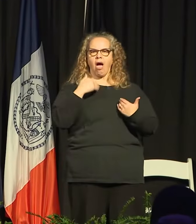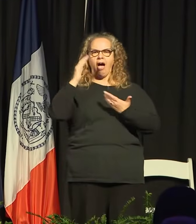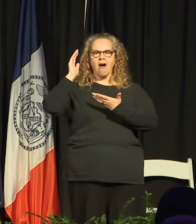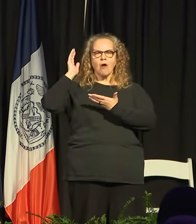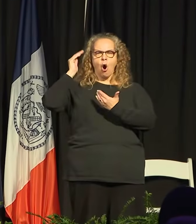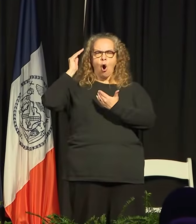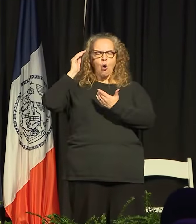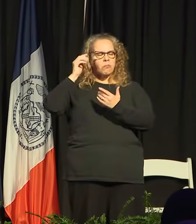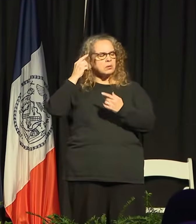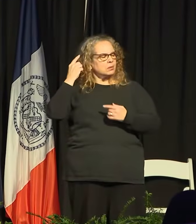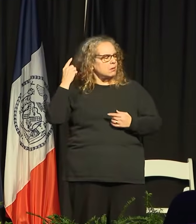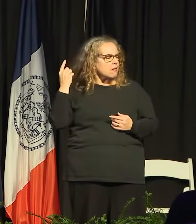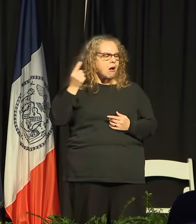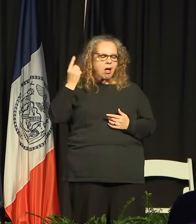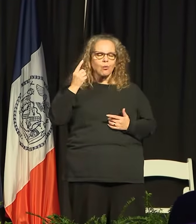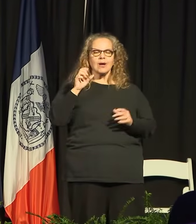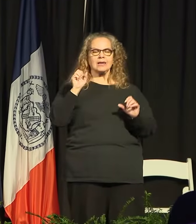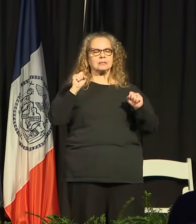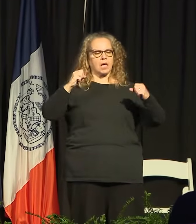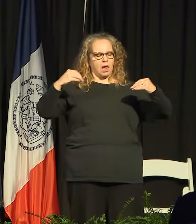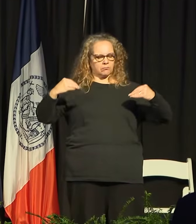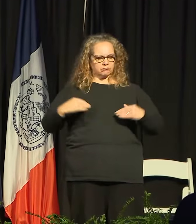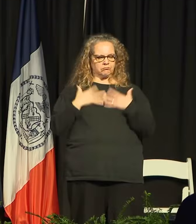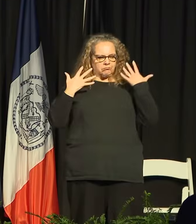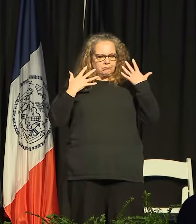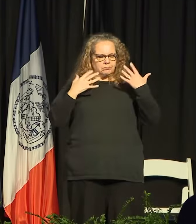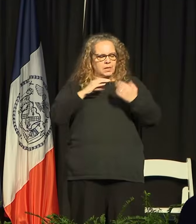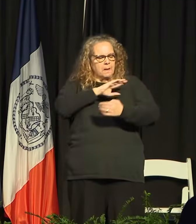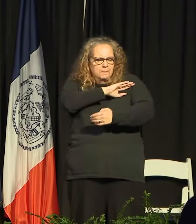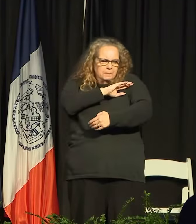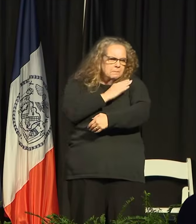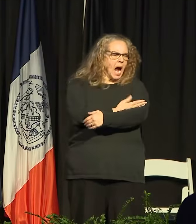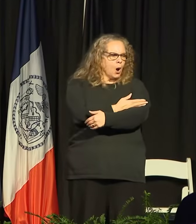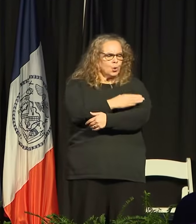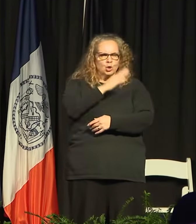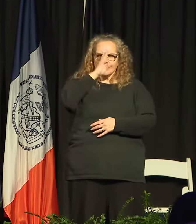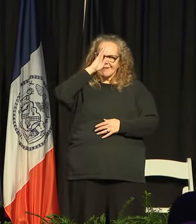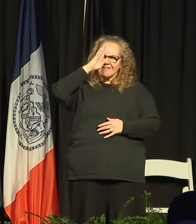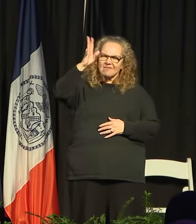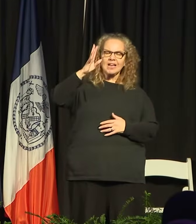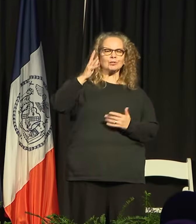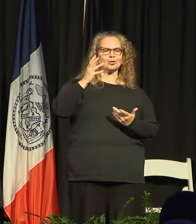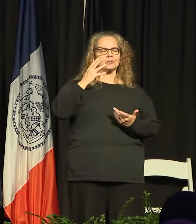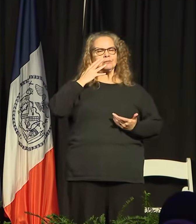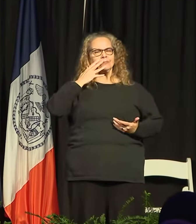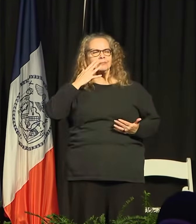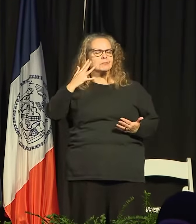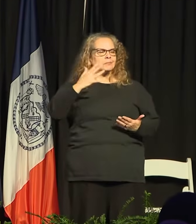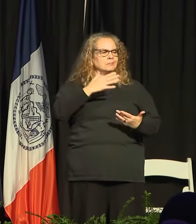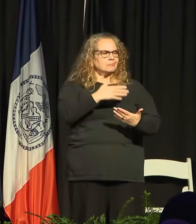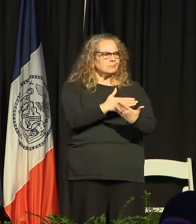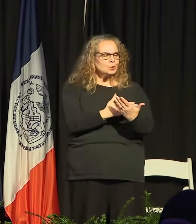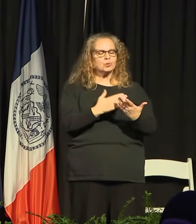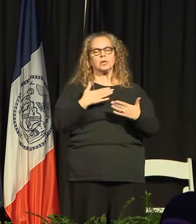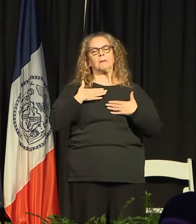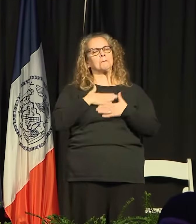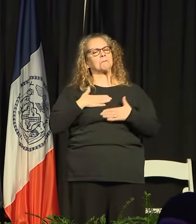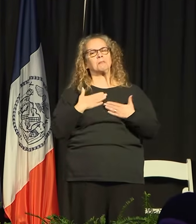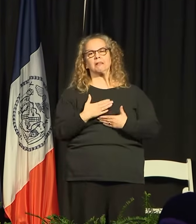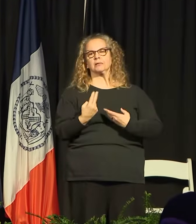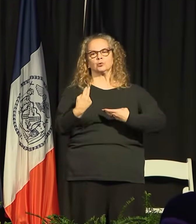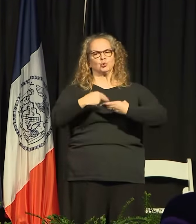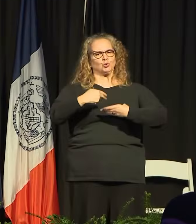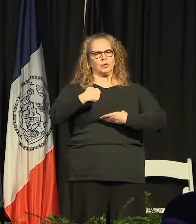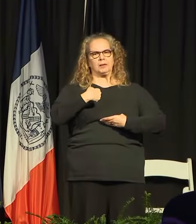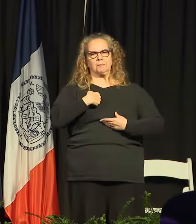can be sources of power, innovation, and artistry. Please join me in giving a warm New York